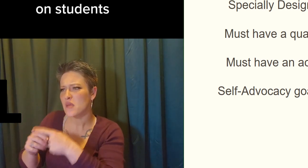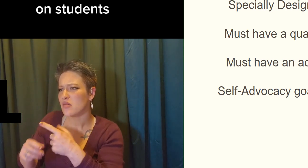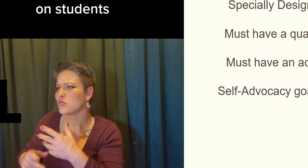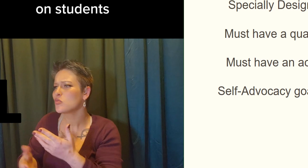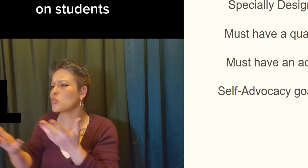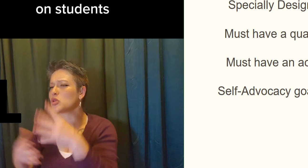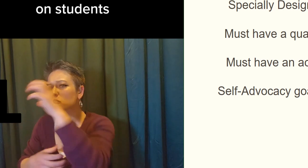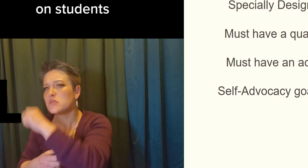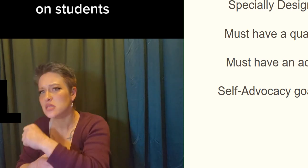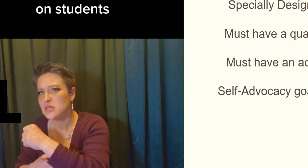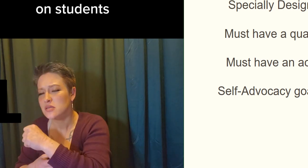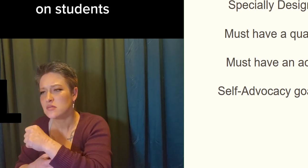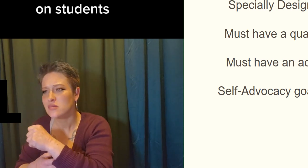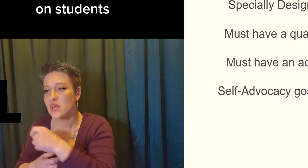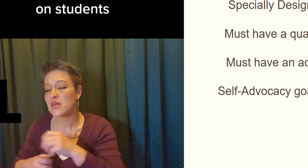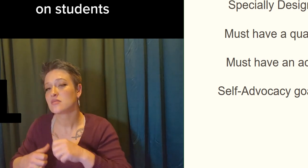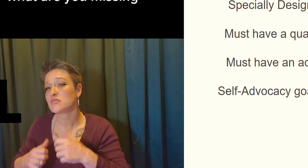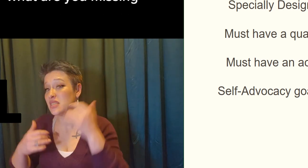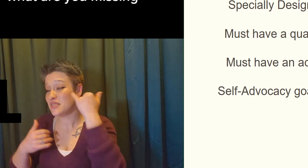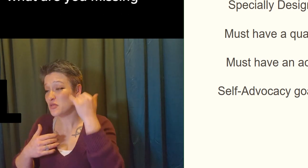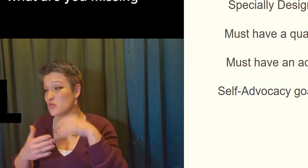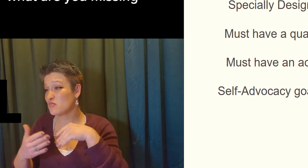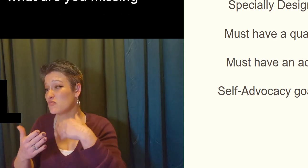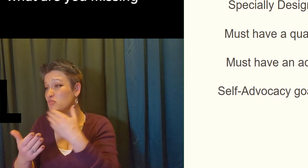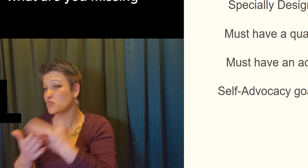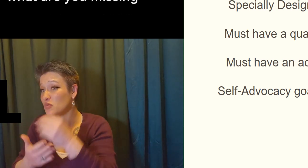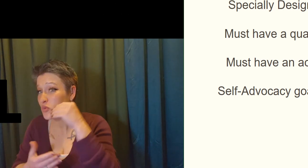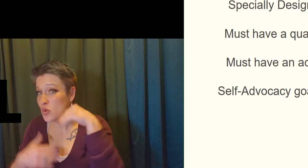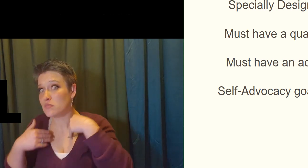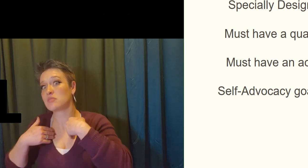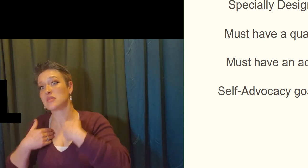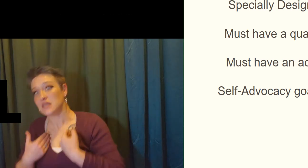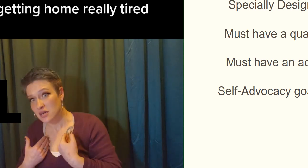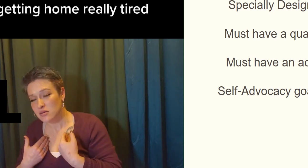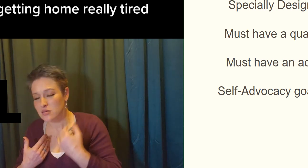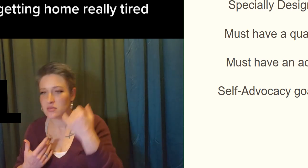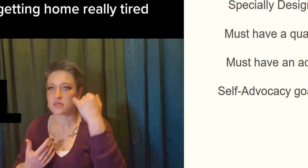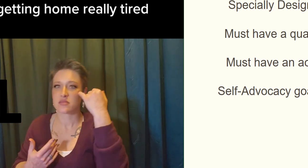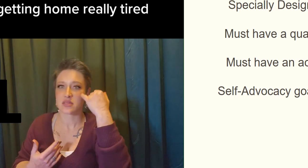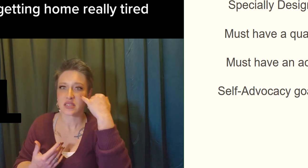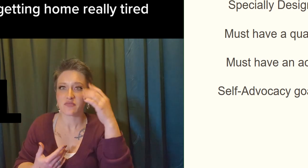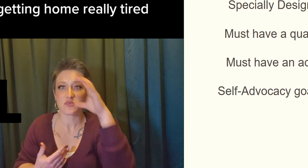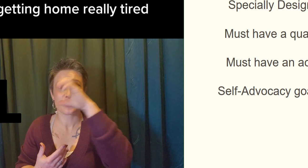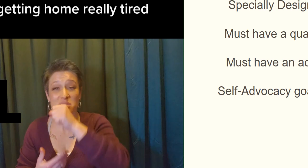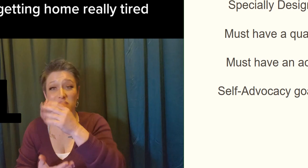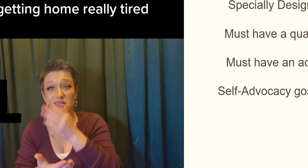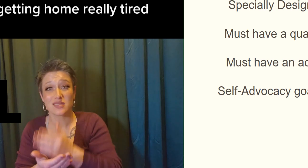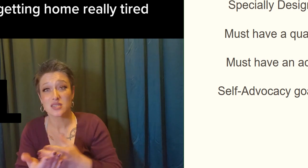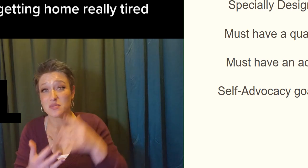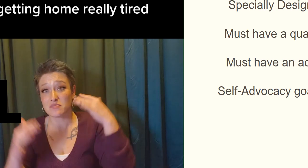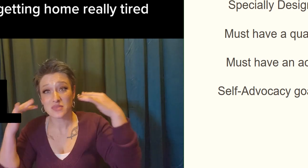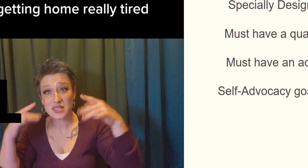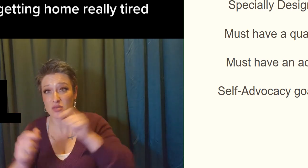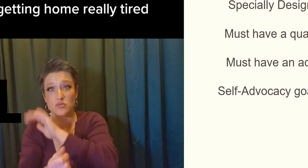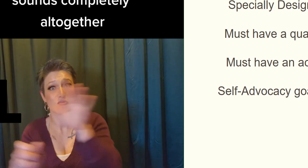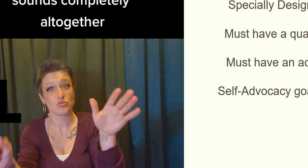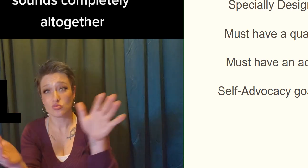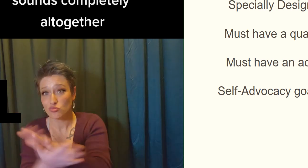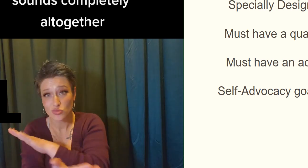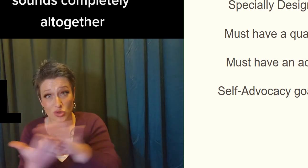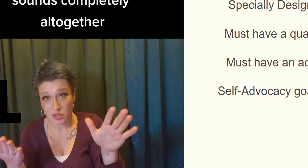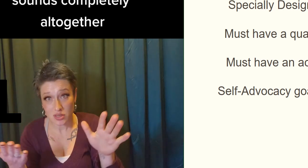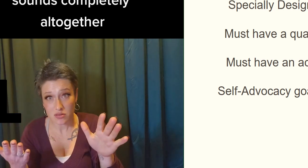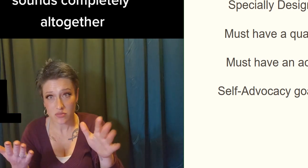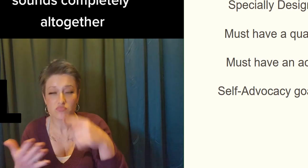the test that we use to check on students, what are you missing? If we've seen that you're getting home really tired, or if you're